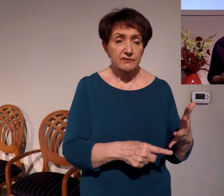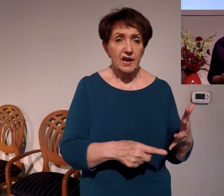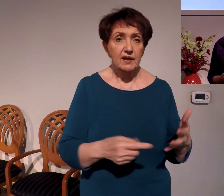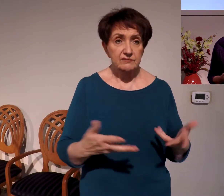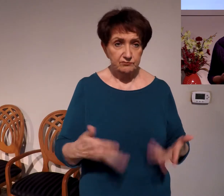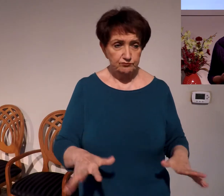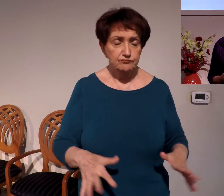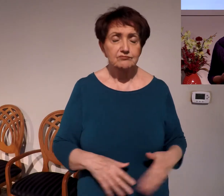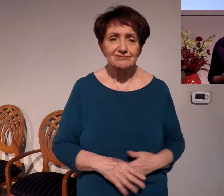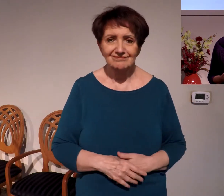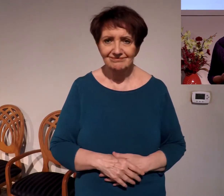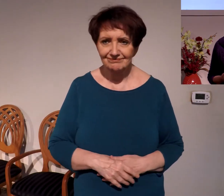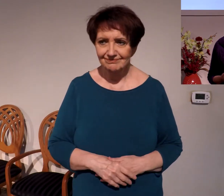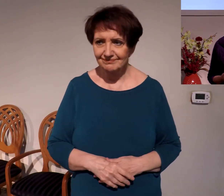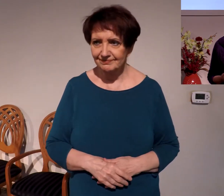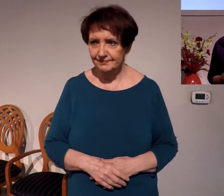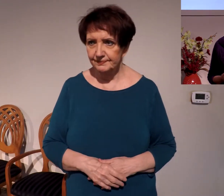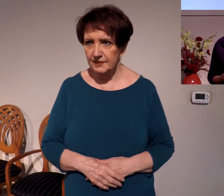go.